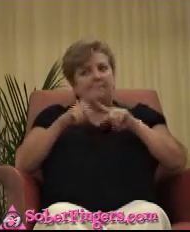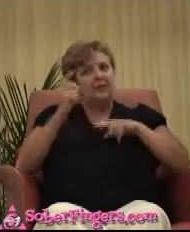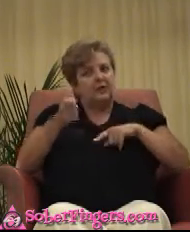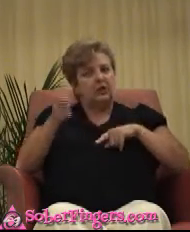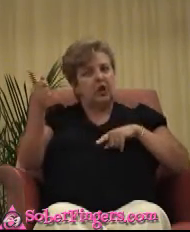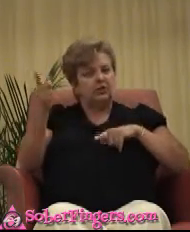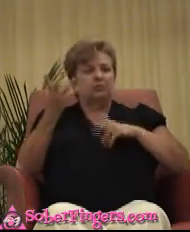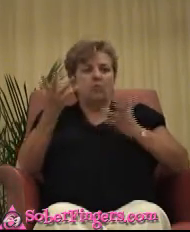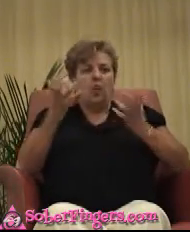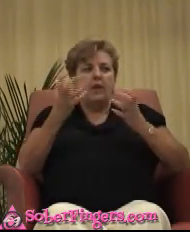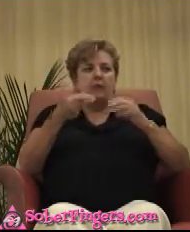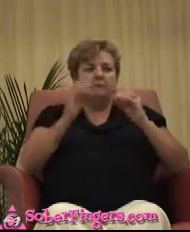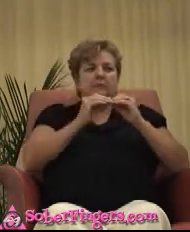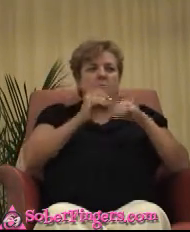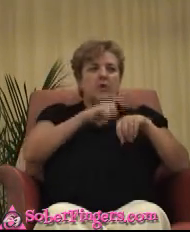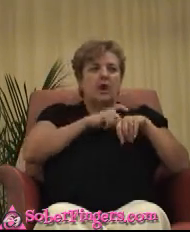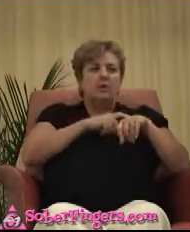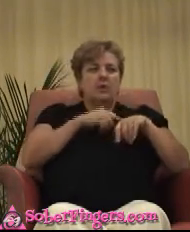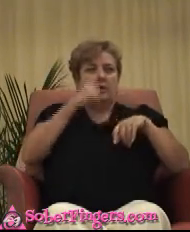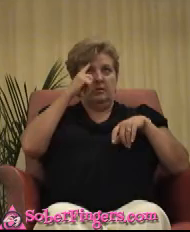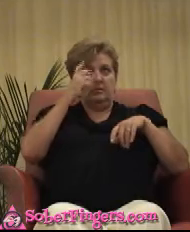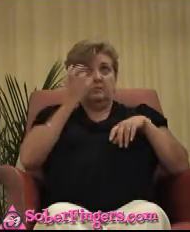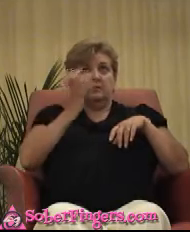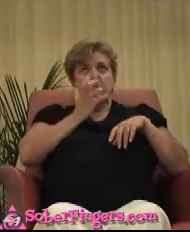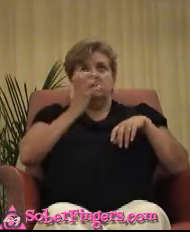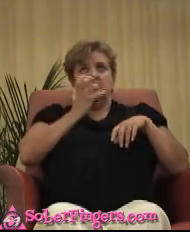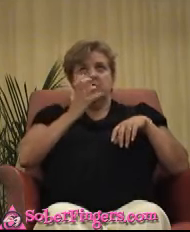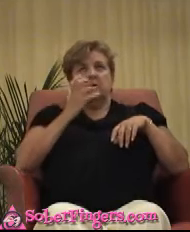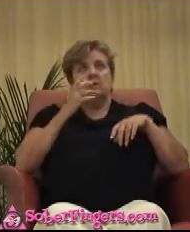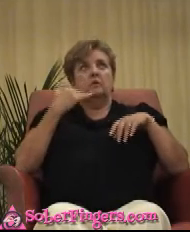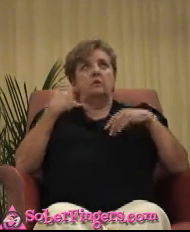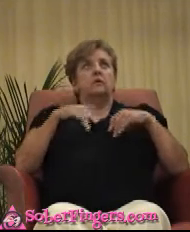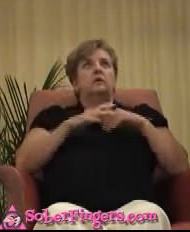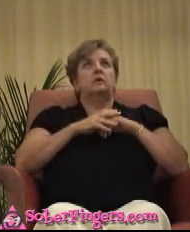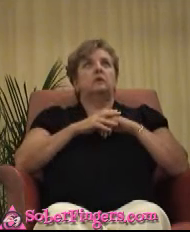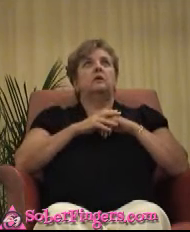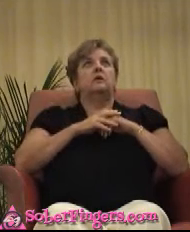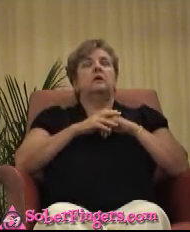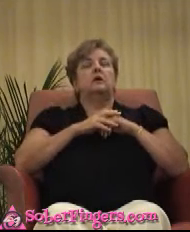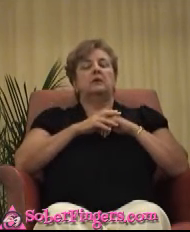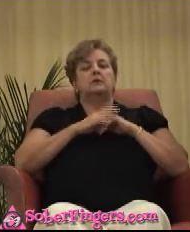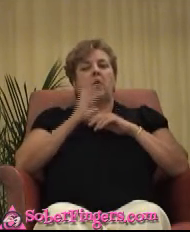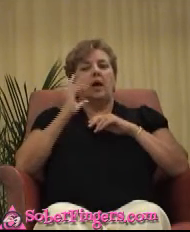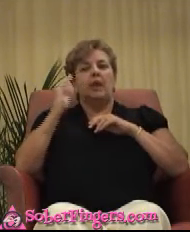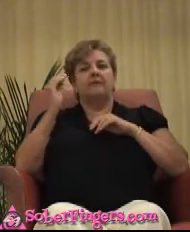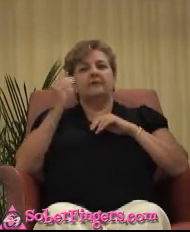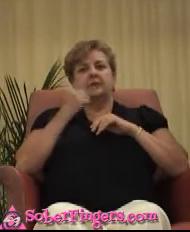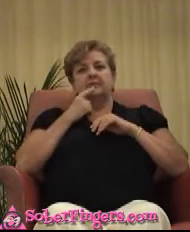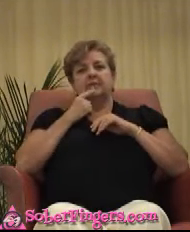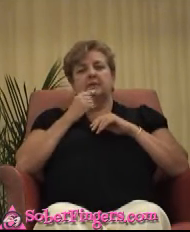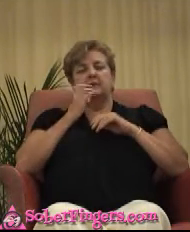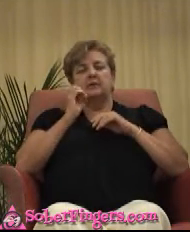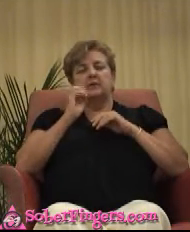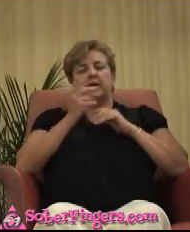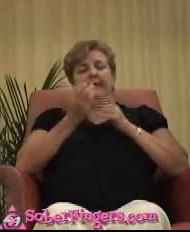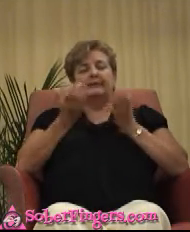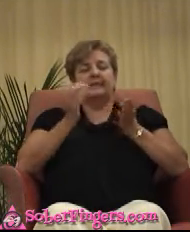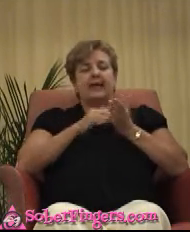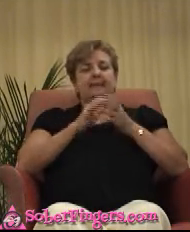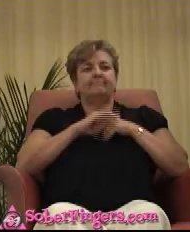big. This is going to be big time. And I walked out there and I told Barbara, it's the same thing all over again. Step one, I'm powerless over what's going to